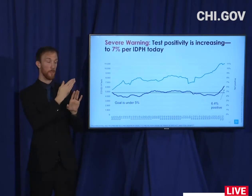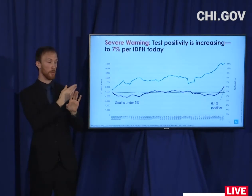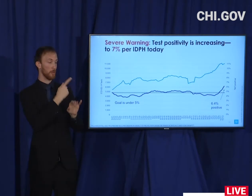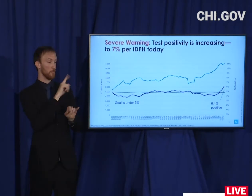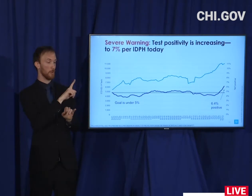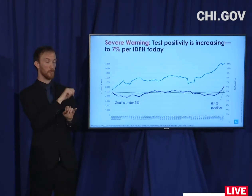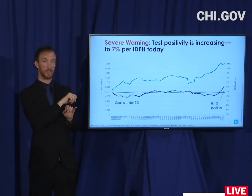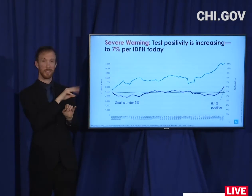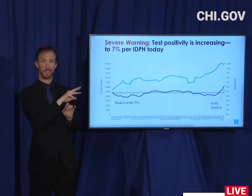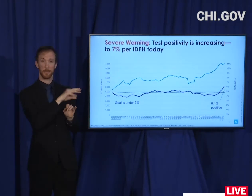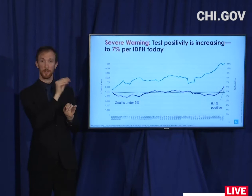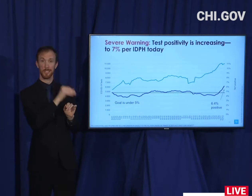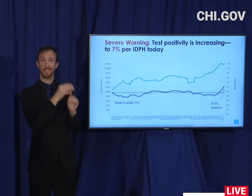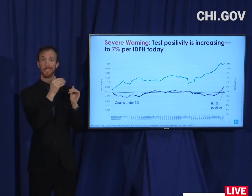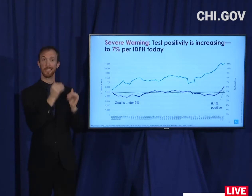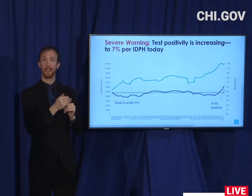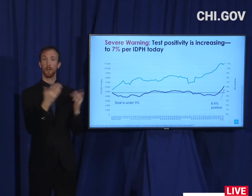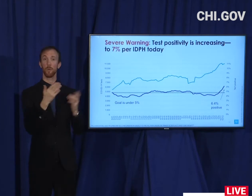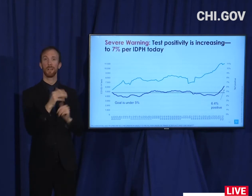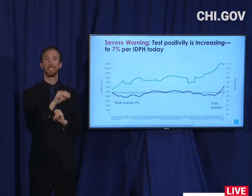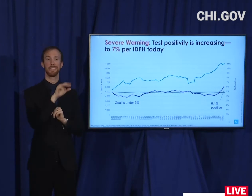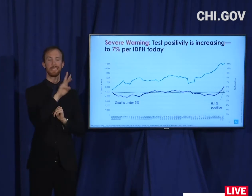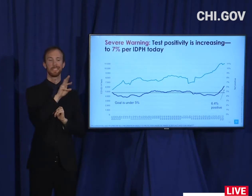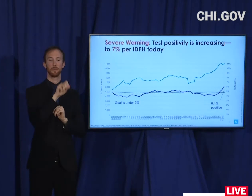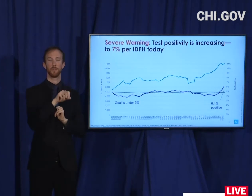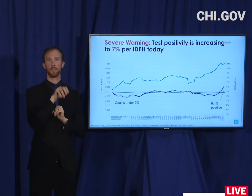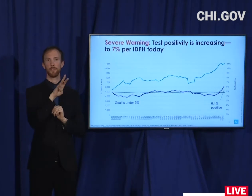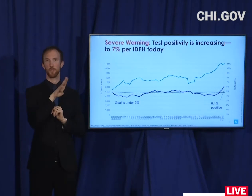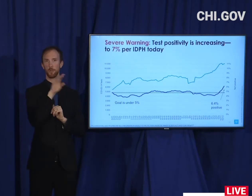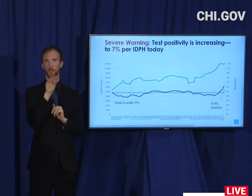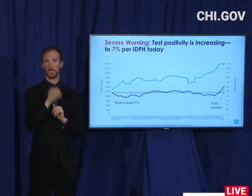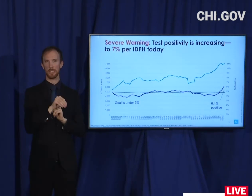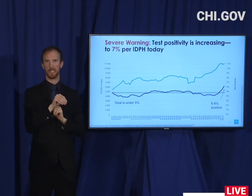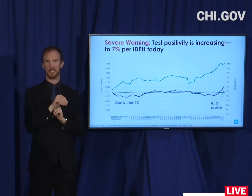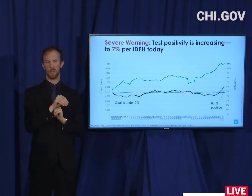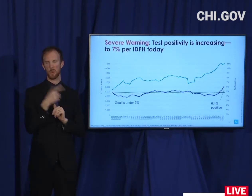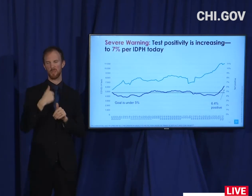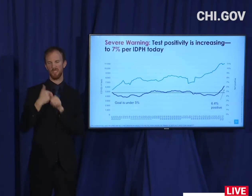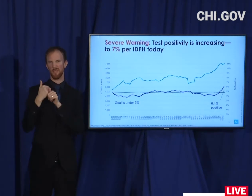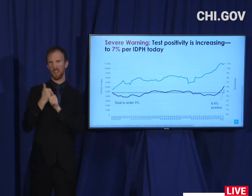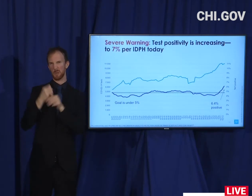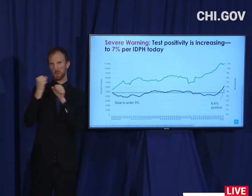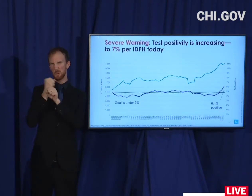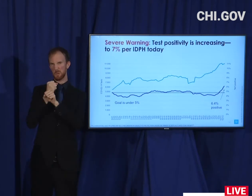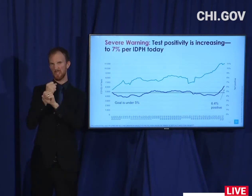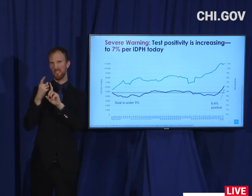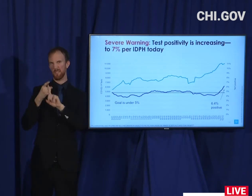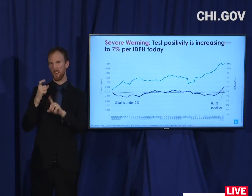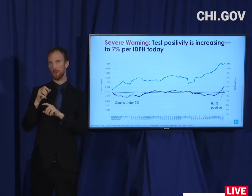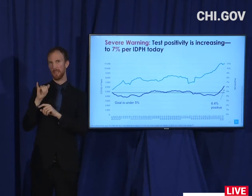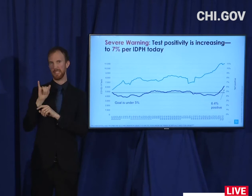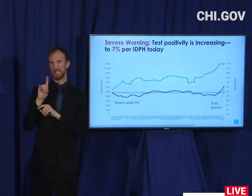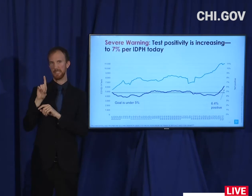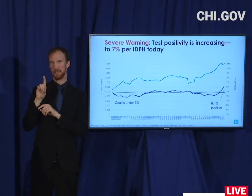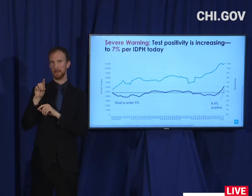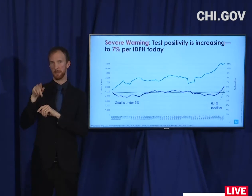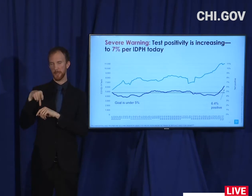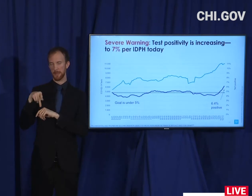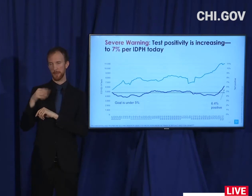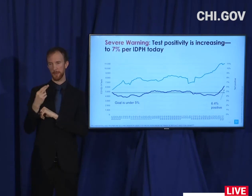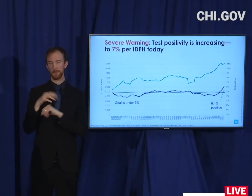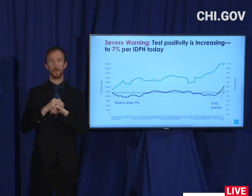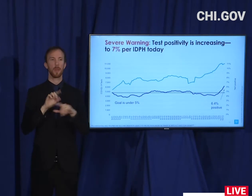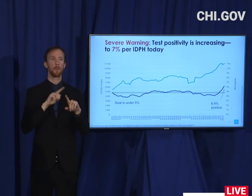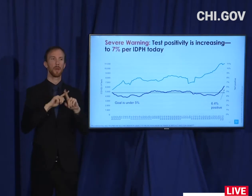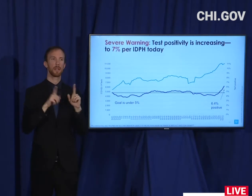at 6.4% related to what has come into CDPH, but we're at 7% per